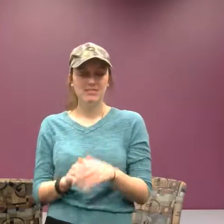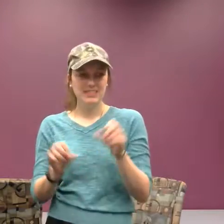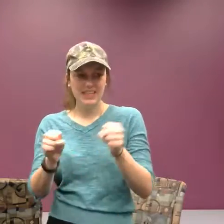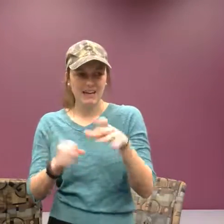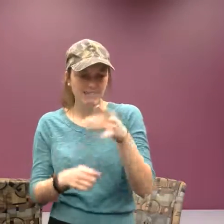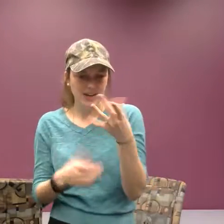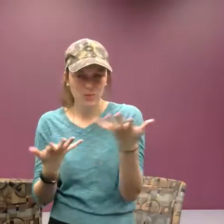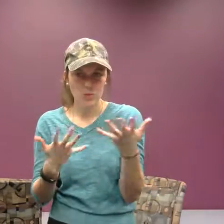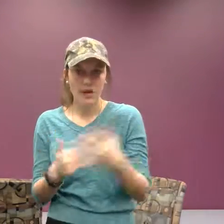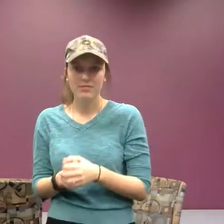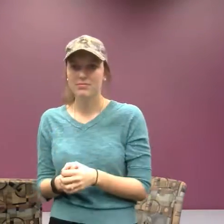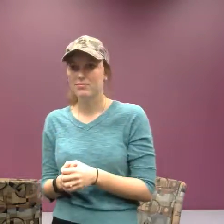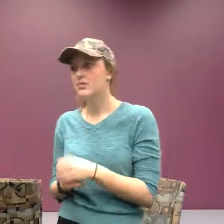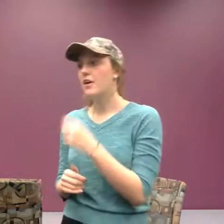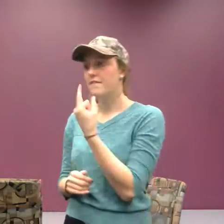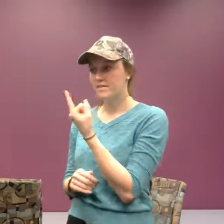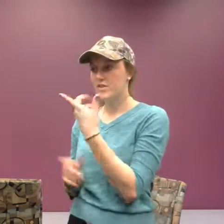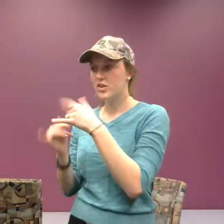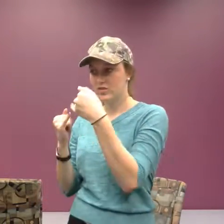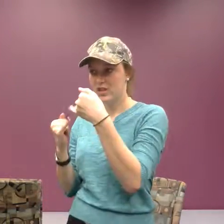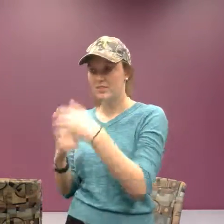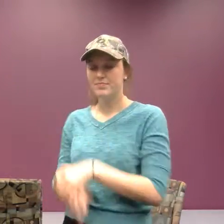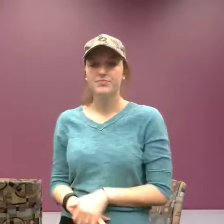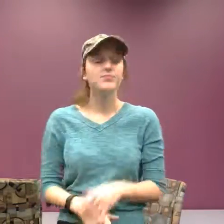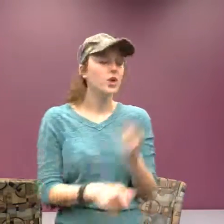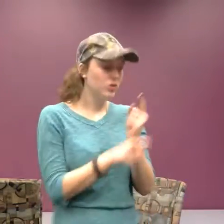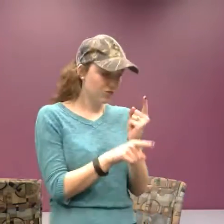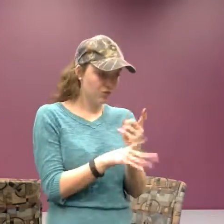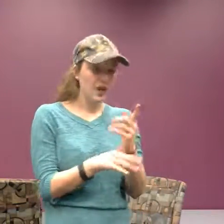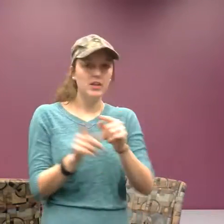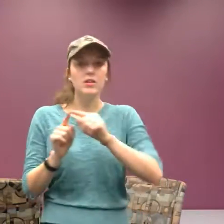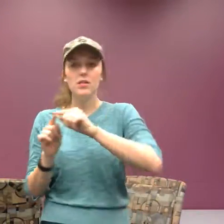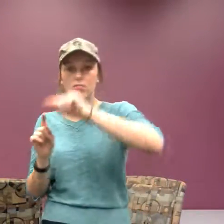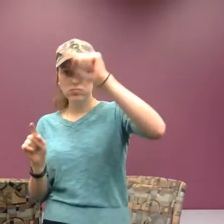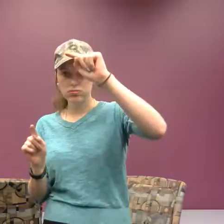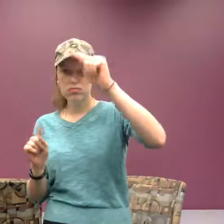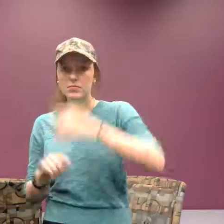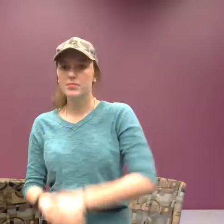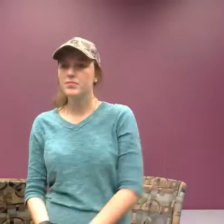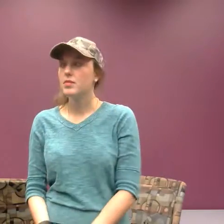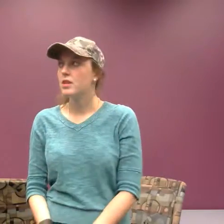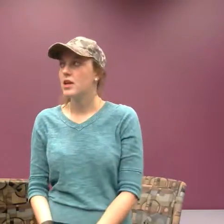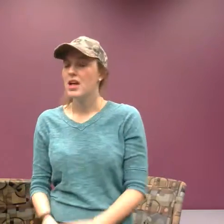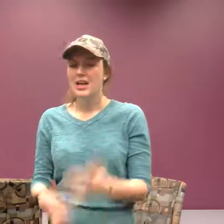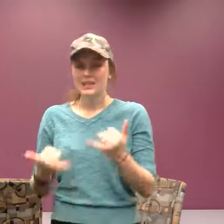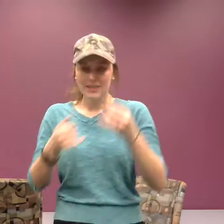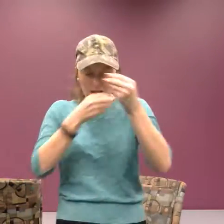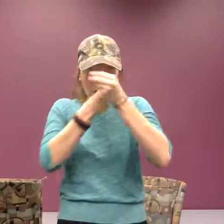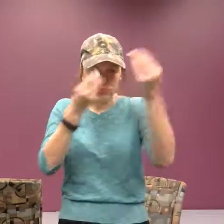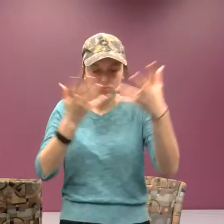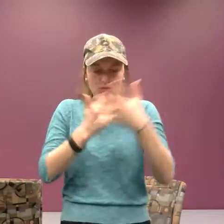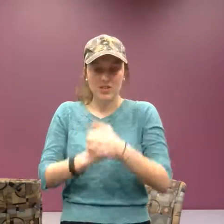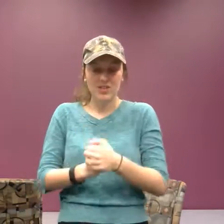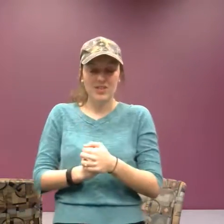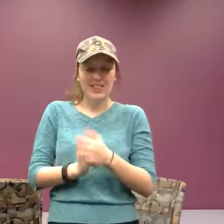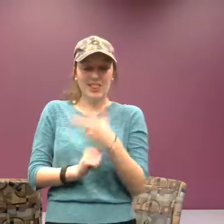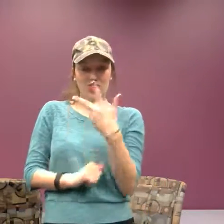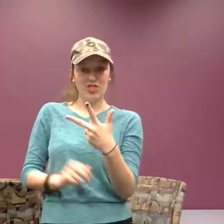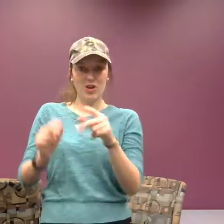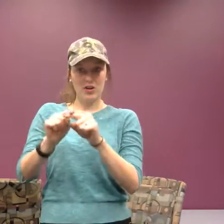The first. Exactly. Very good. Very good. Now it says the third side is 5 centimeters